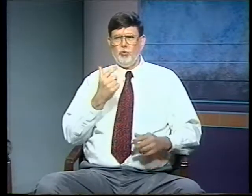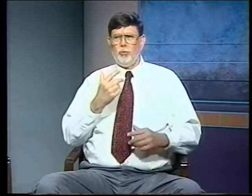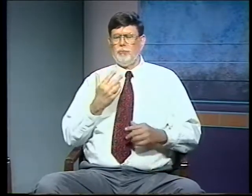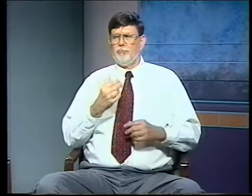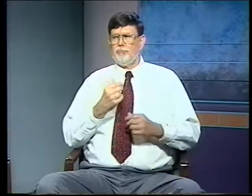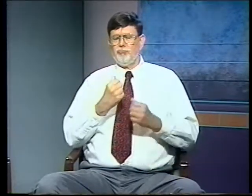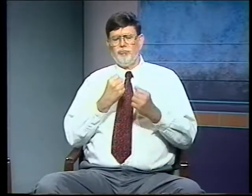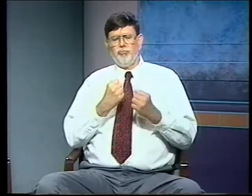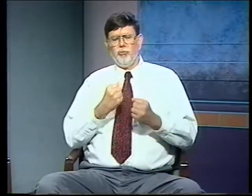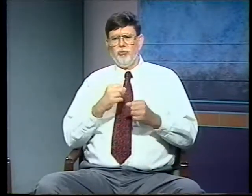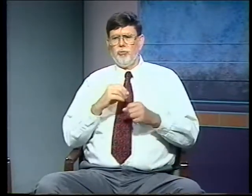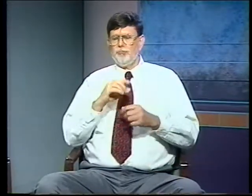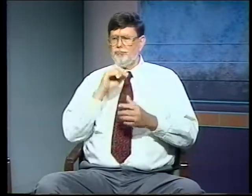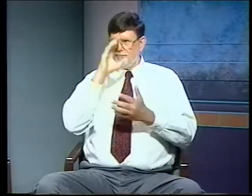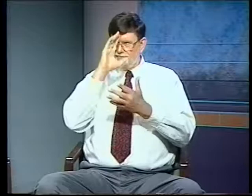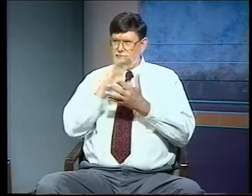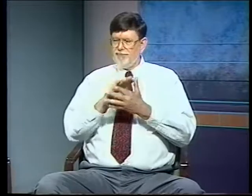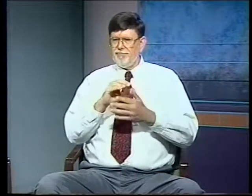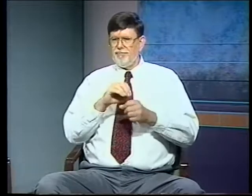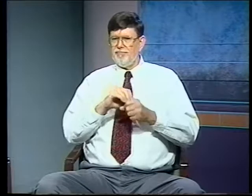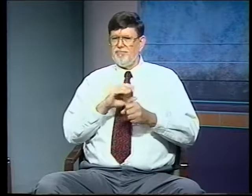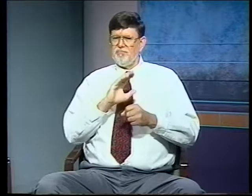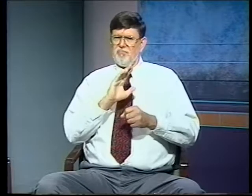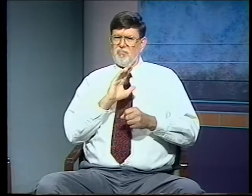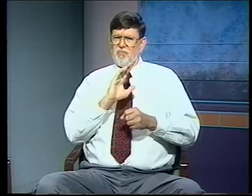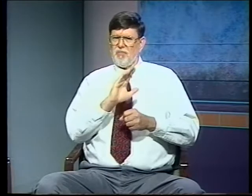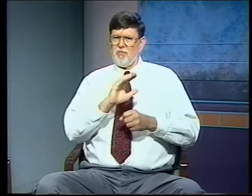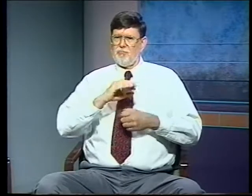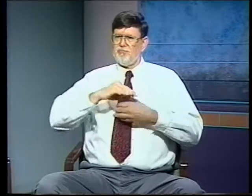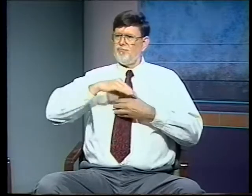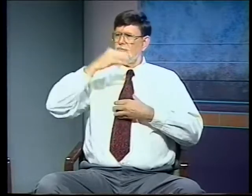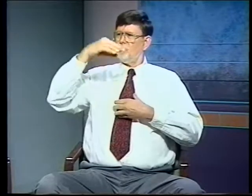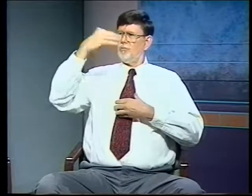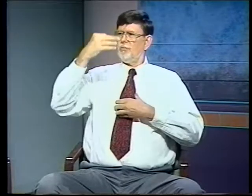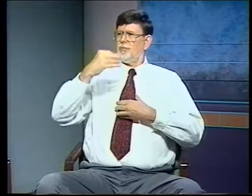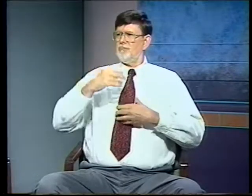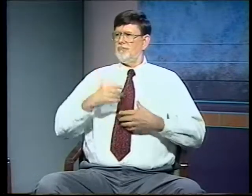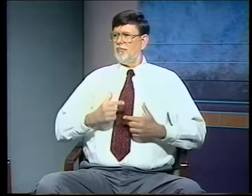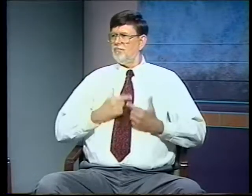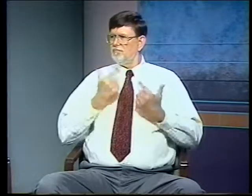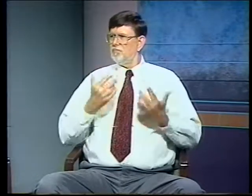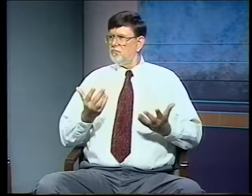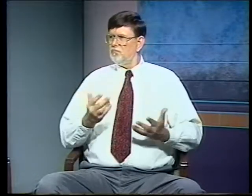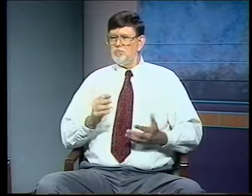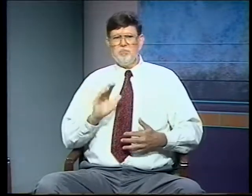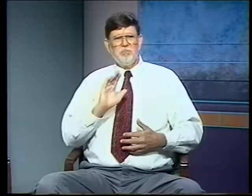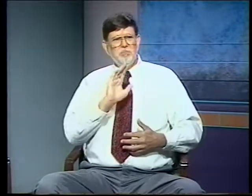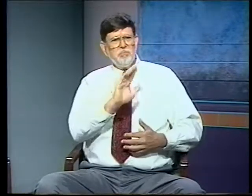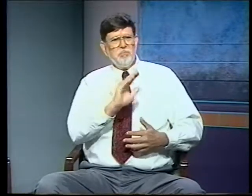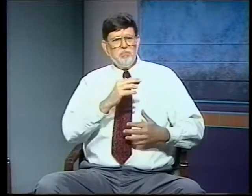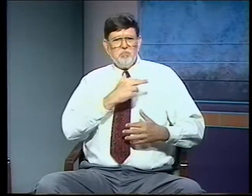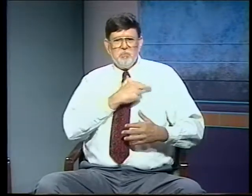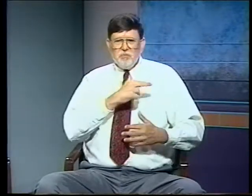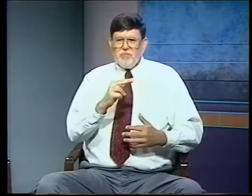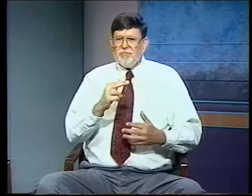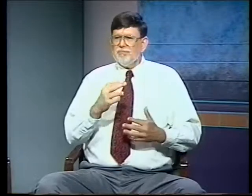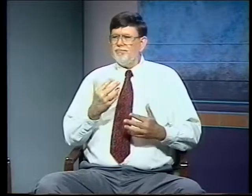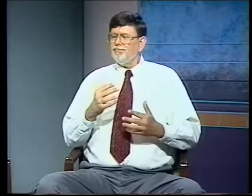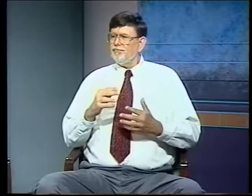Indian nations, there's a very strong belief in their spiritual life, what